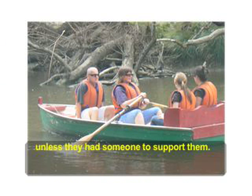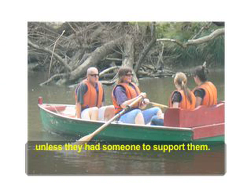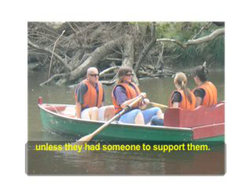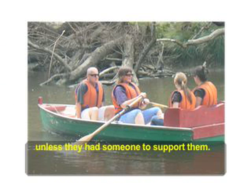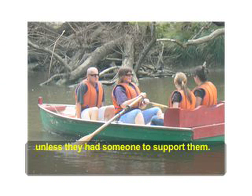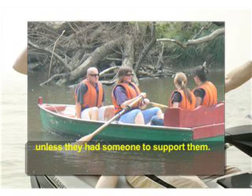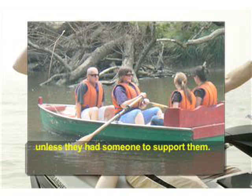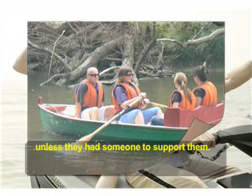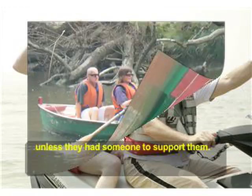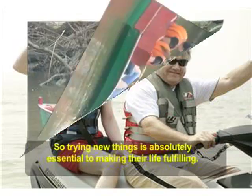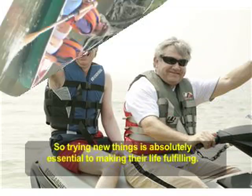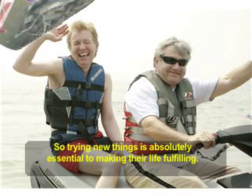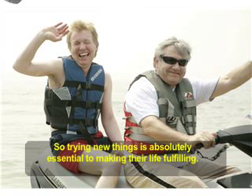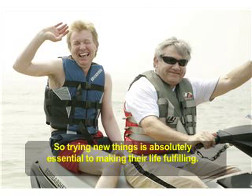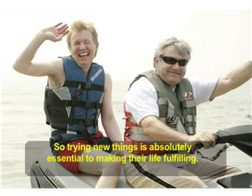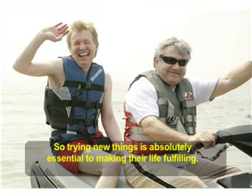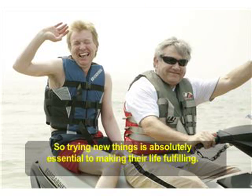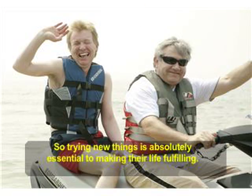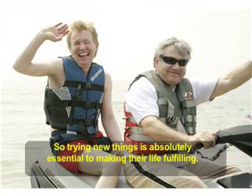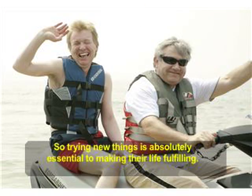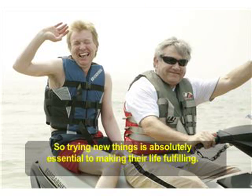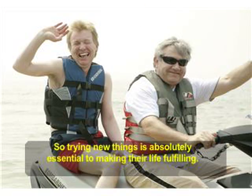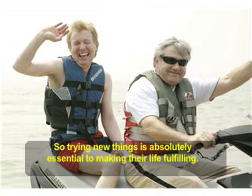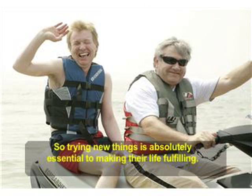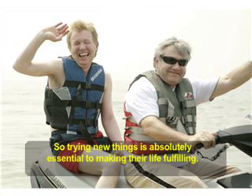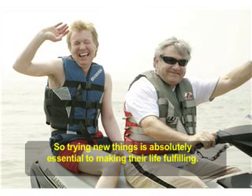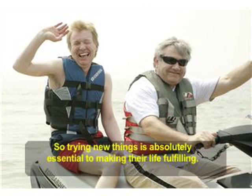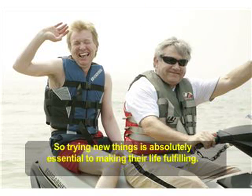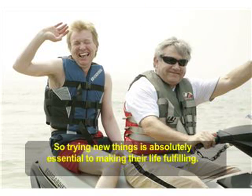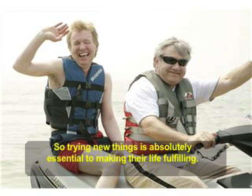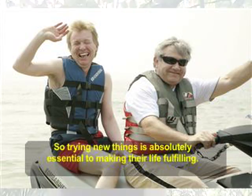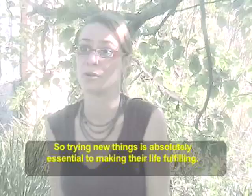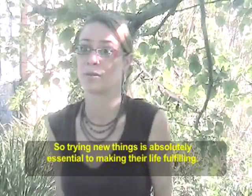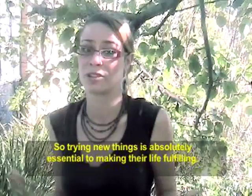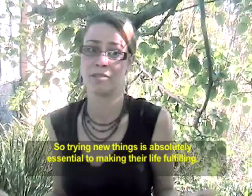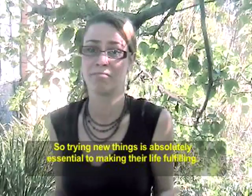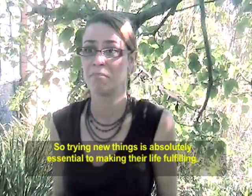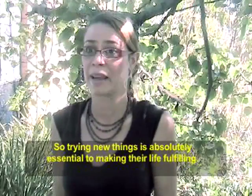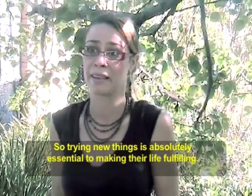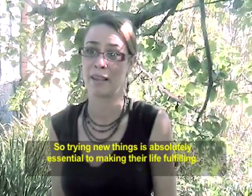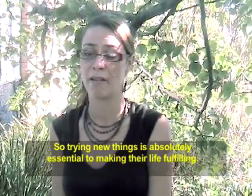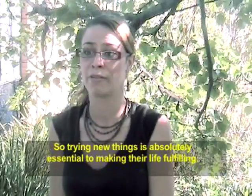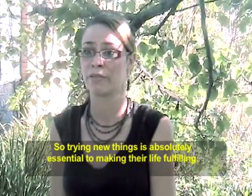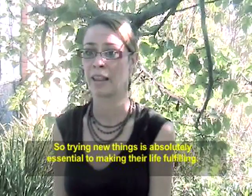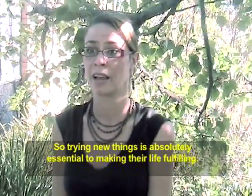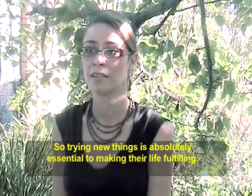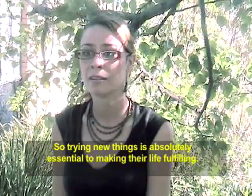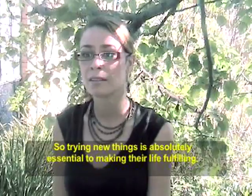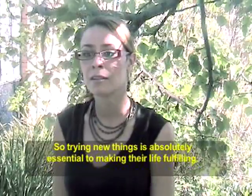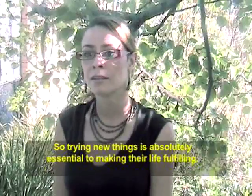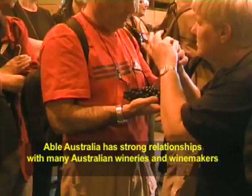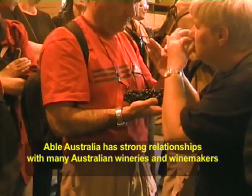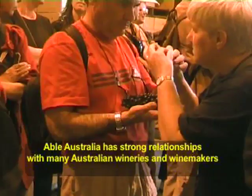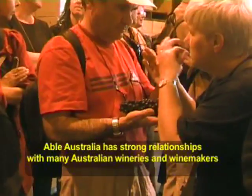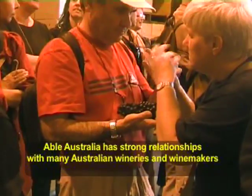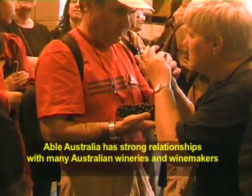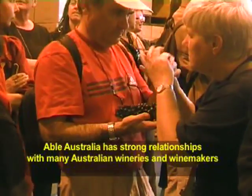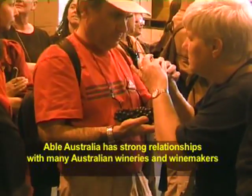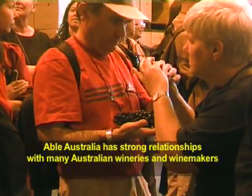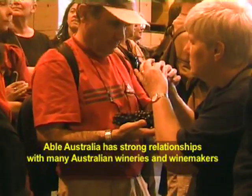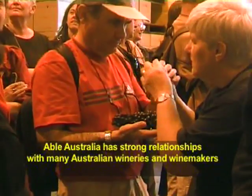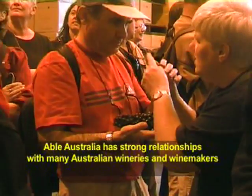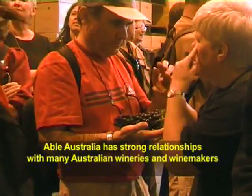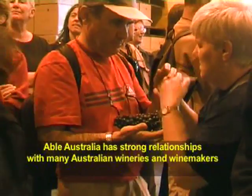unless they had somebody to support them. So trying new things is absolutely essential to making their life fulfilling.